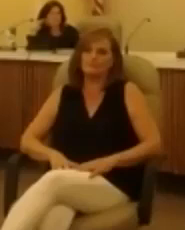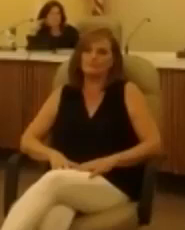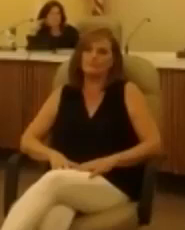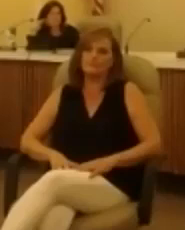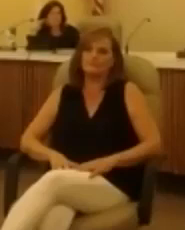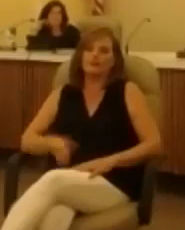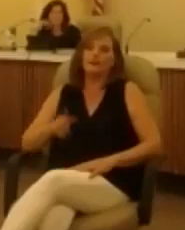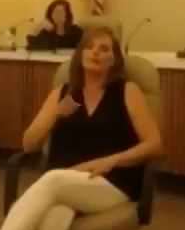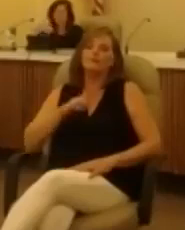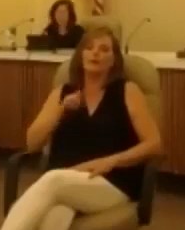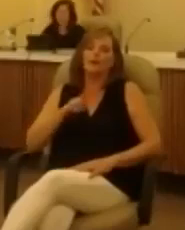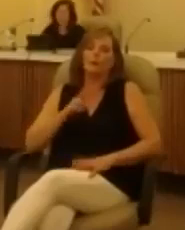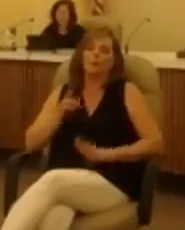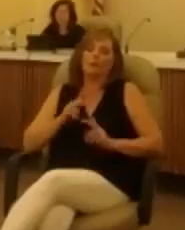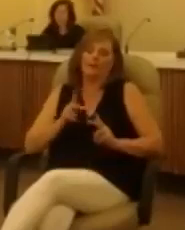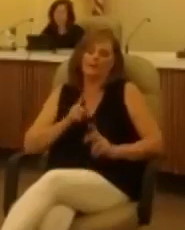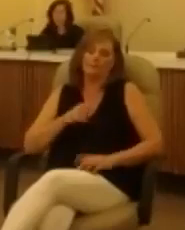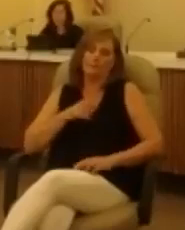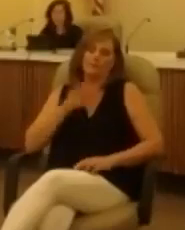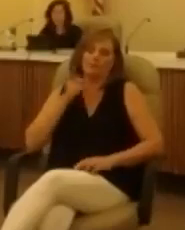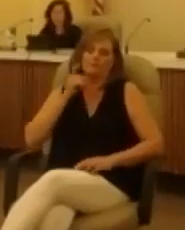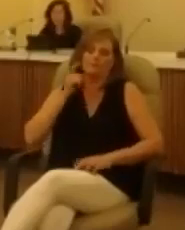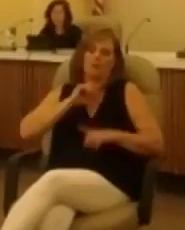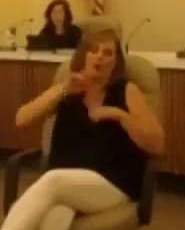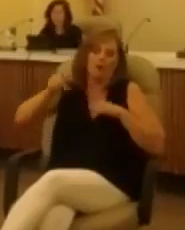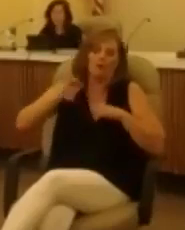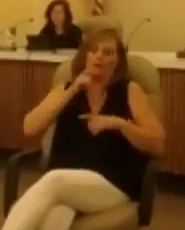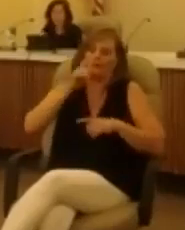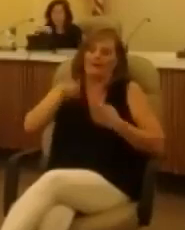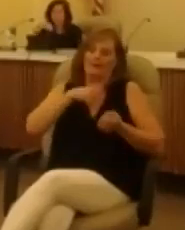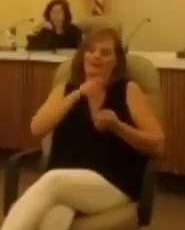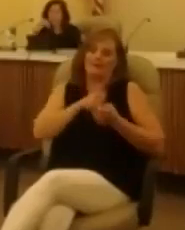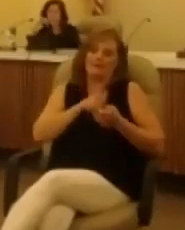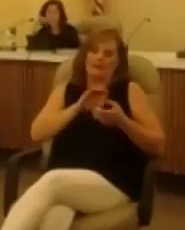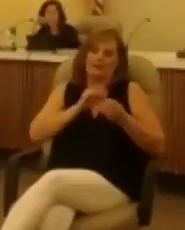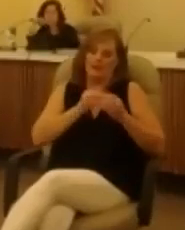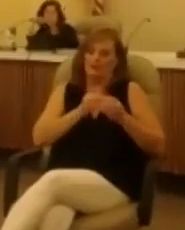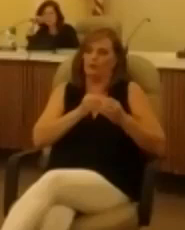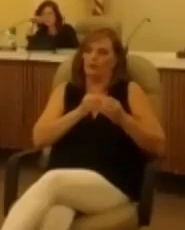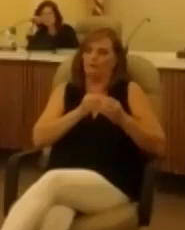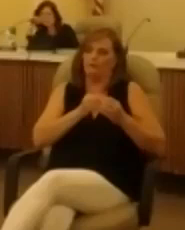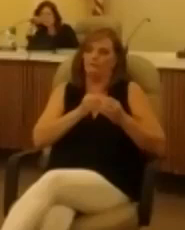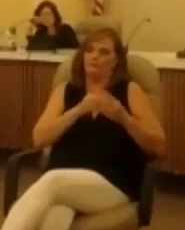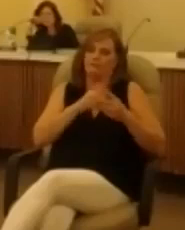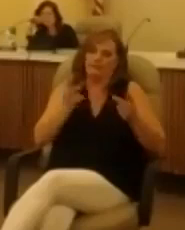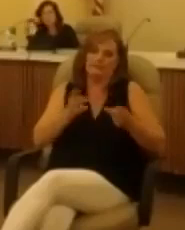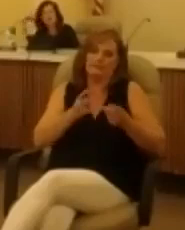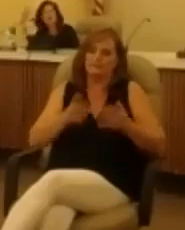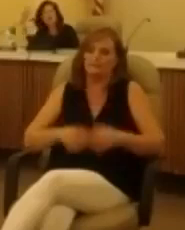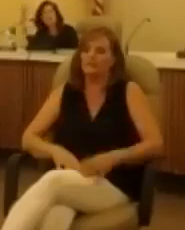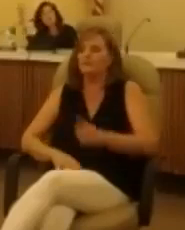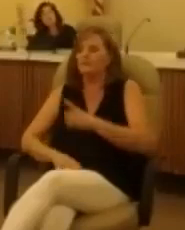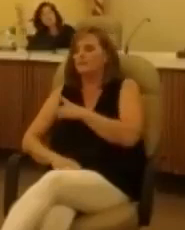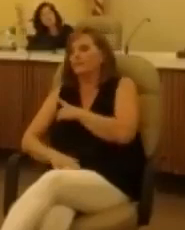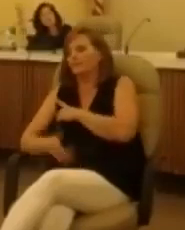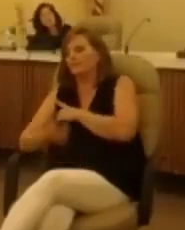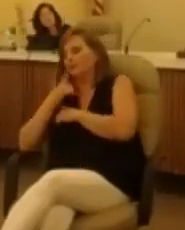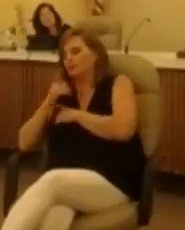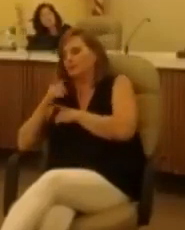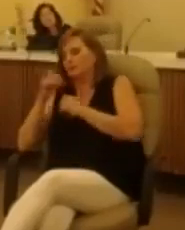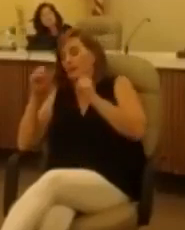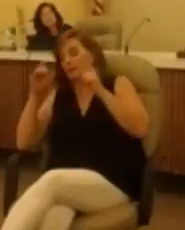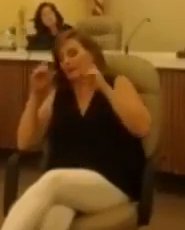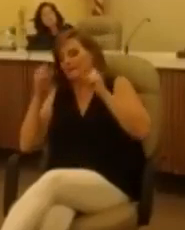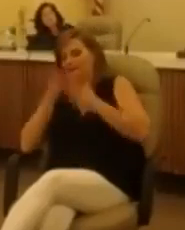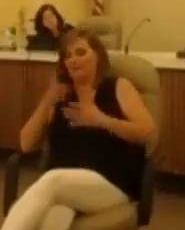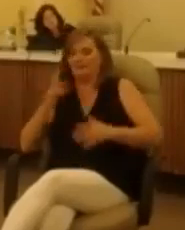to, because it's not capped. We don't have an exact number of slots, it's, I just wasn't sure if you were, in my mind, it was such an amazing thing